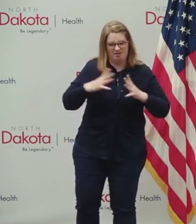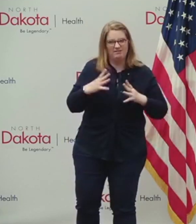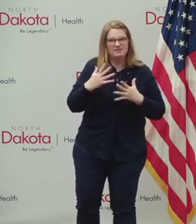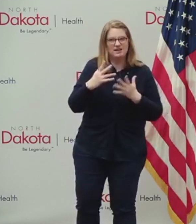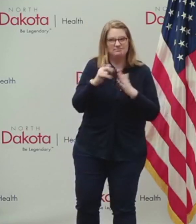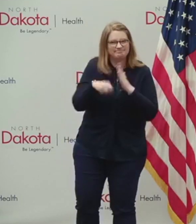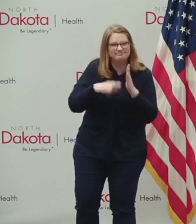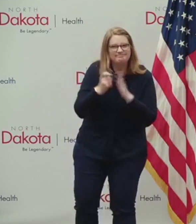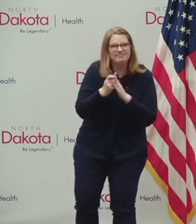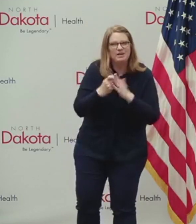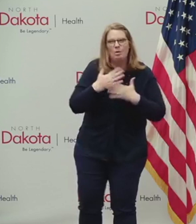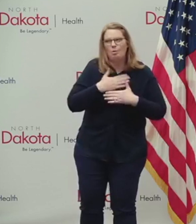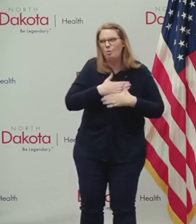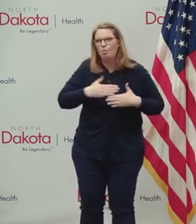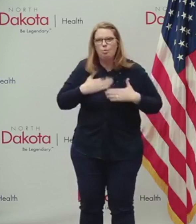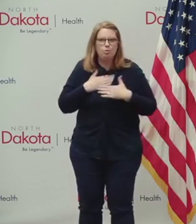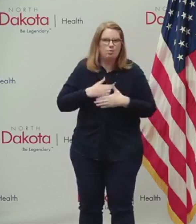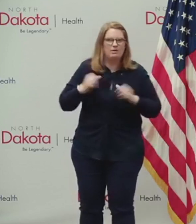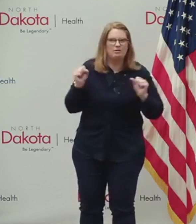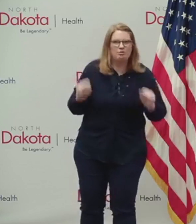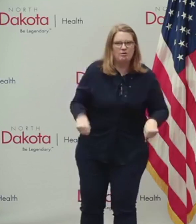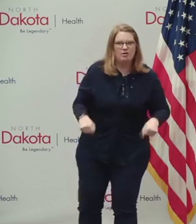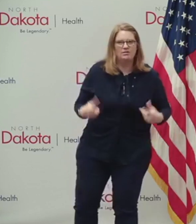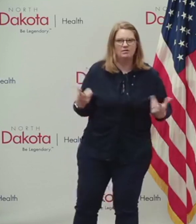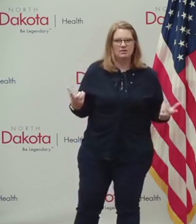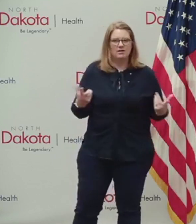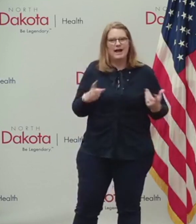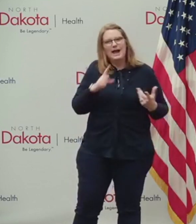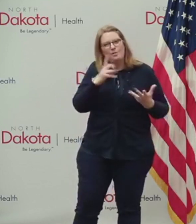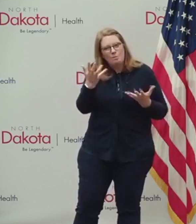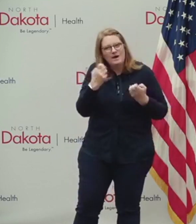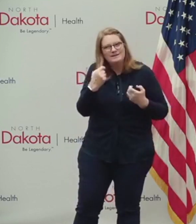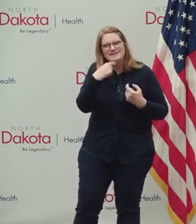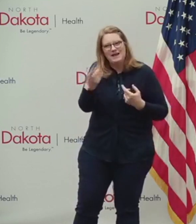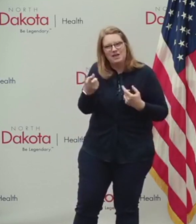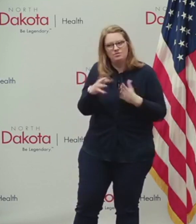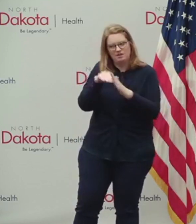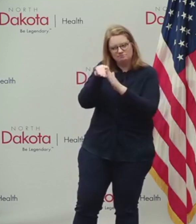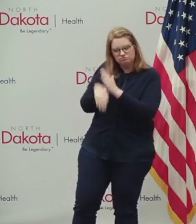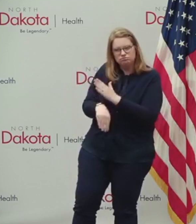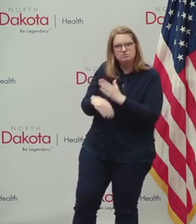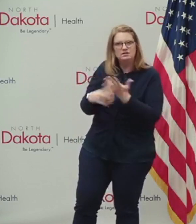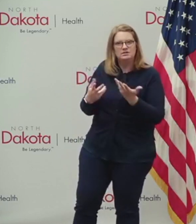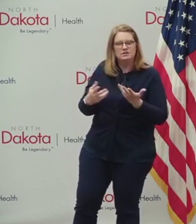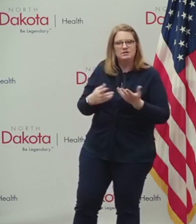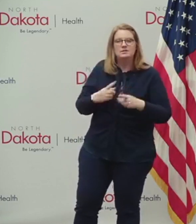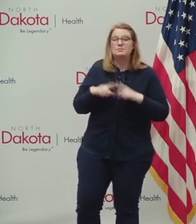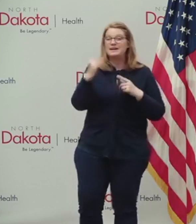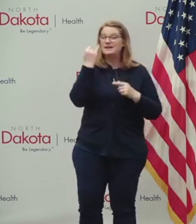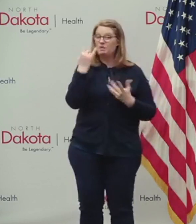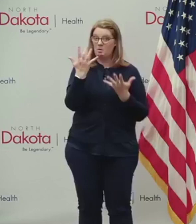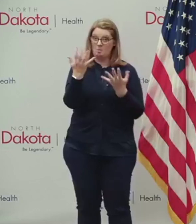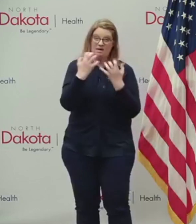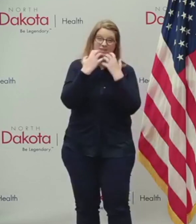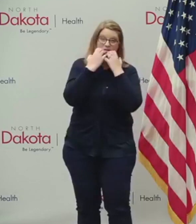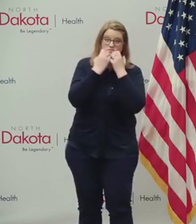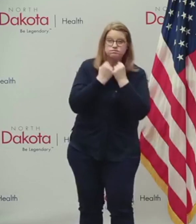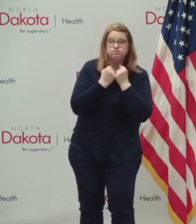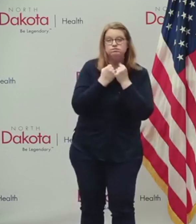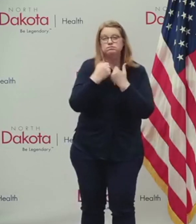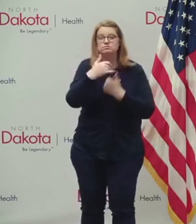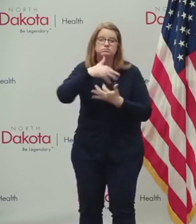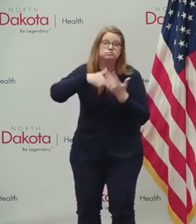with families. And so if we want all of those things that we dearly love, we have an